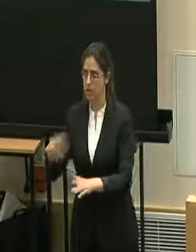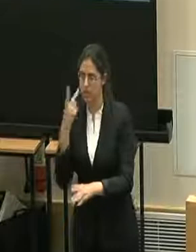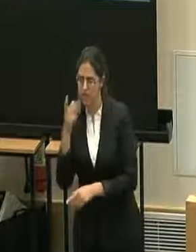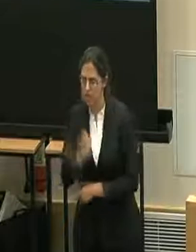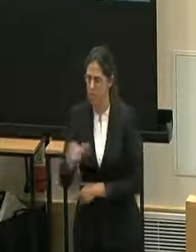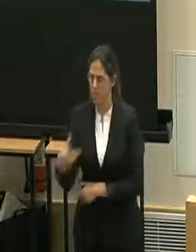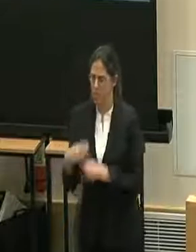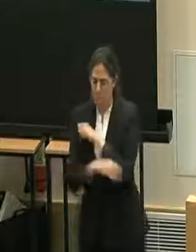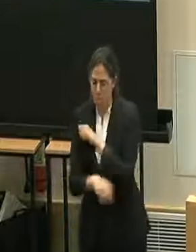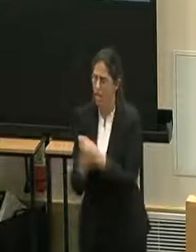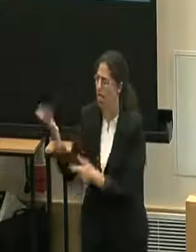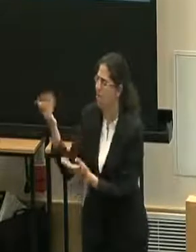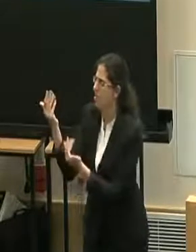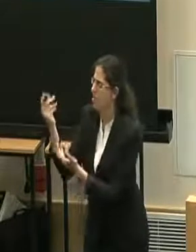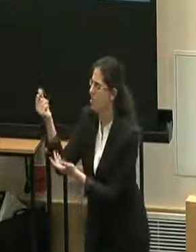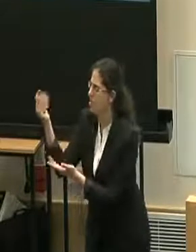in the street, and he says,